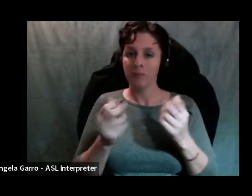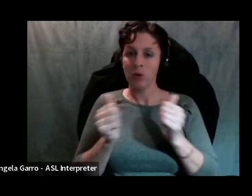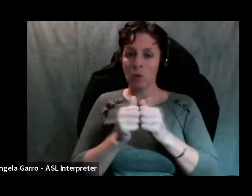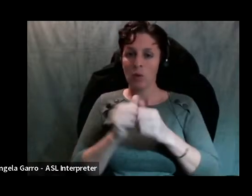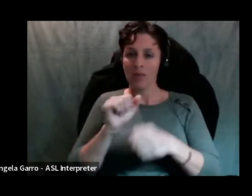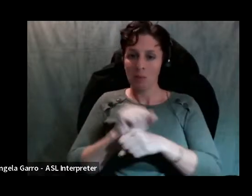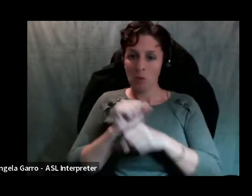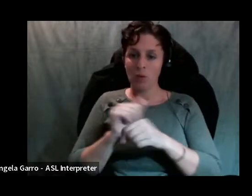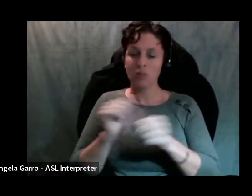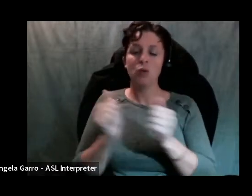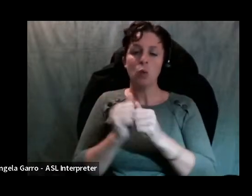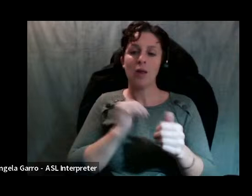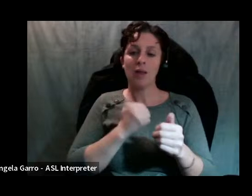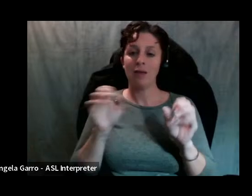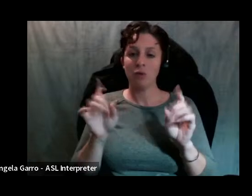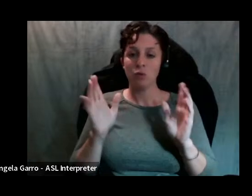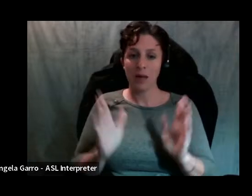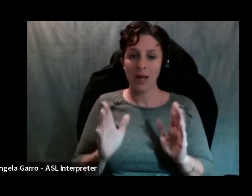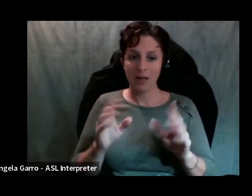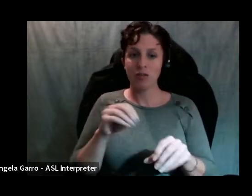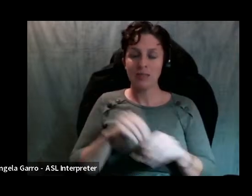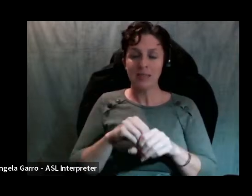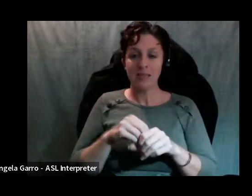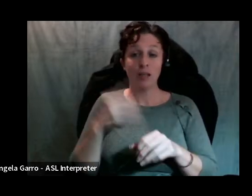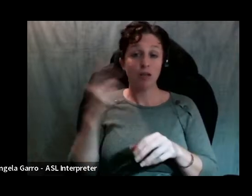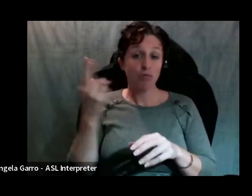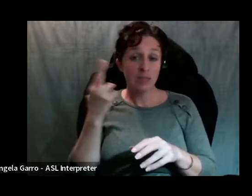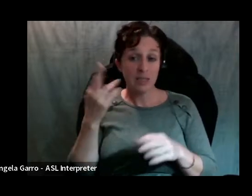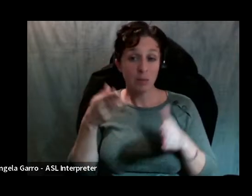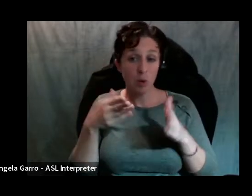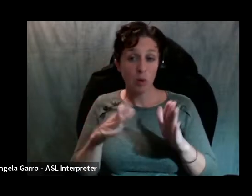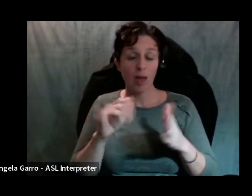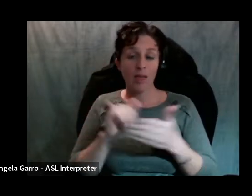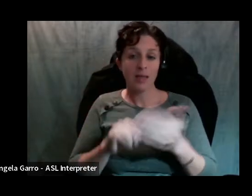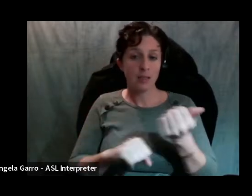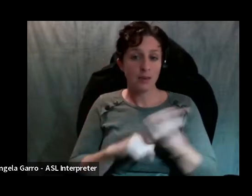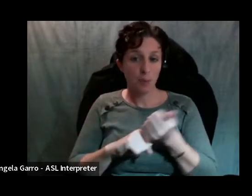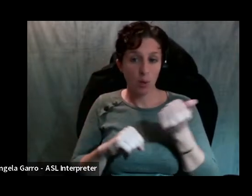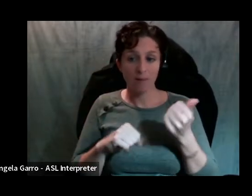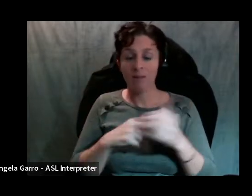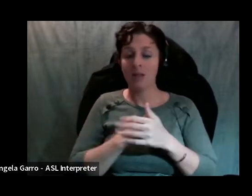employees, our educators, in a reasonable way that's supportive.